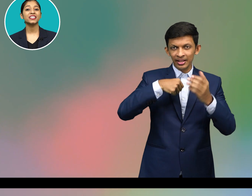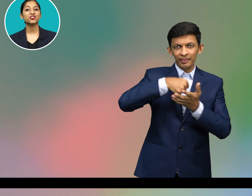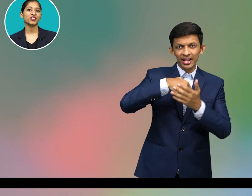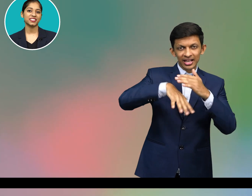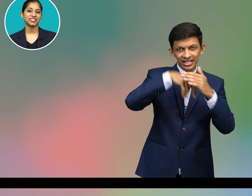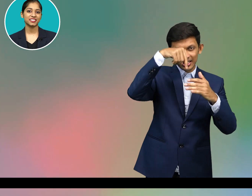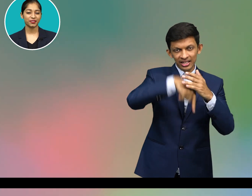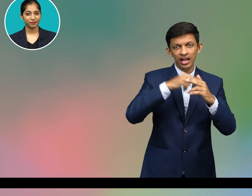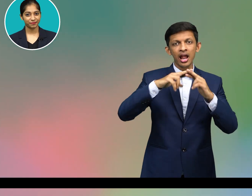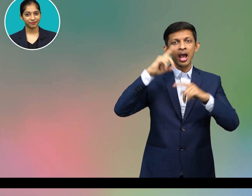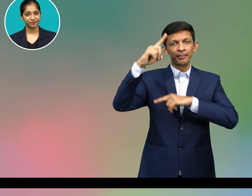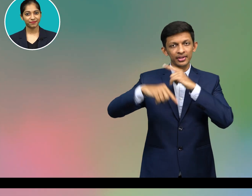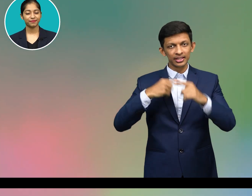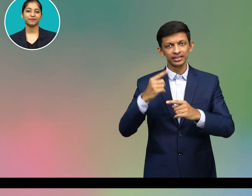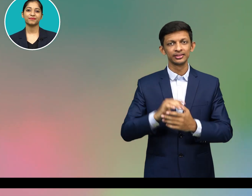mineral-based industries,